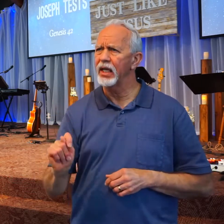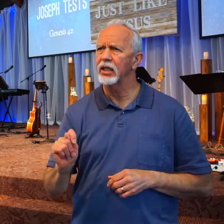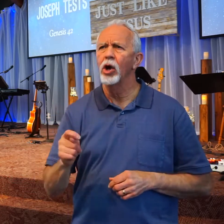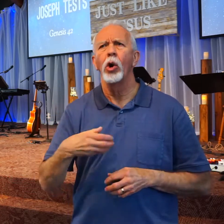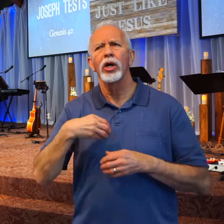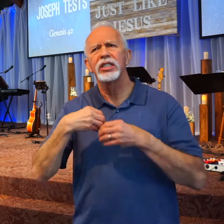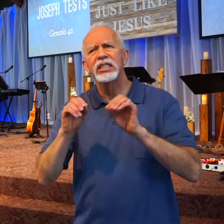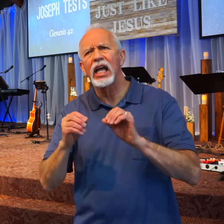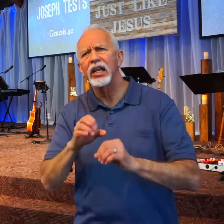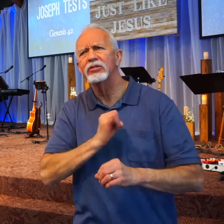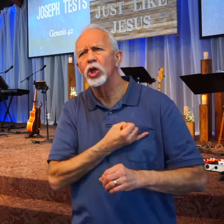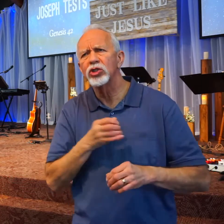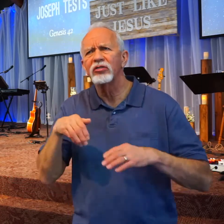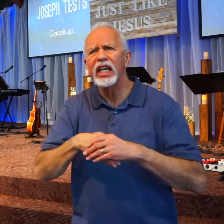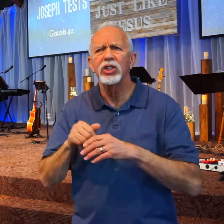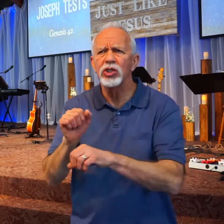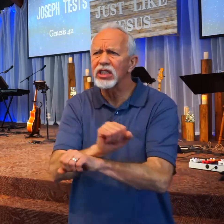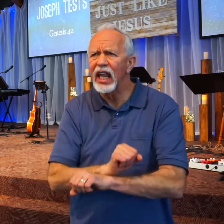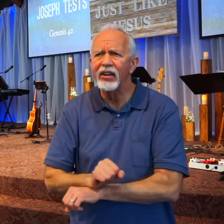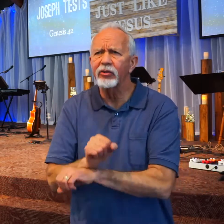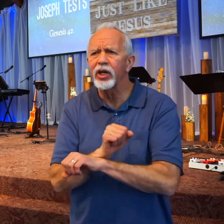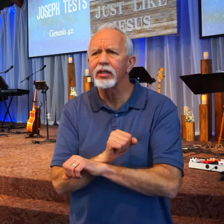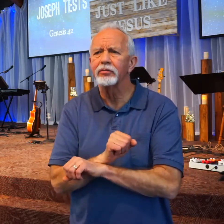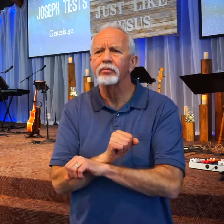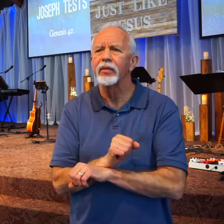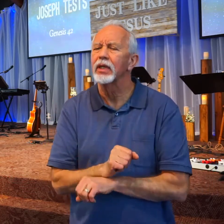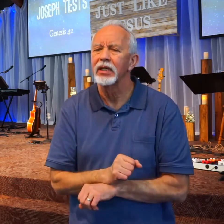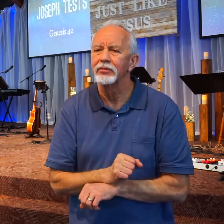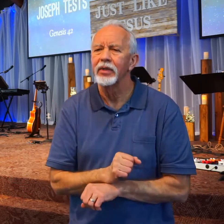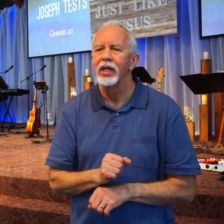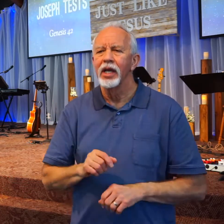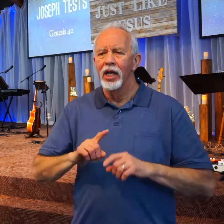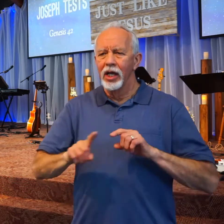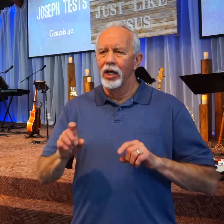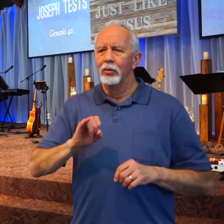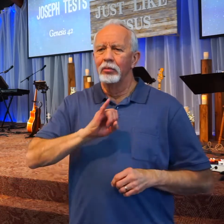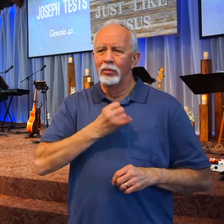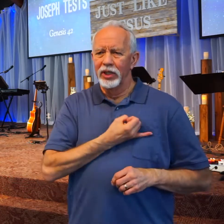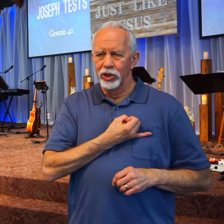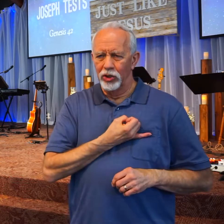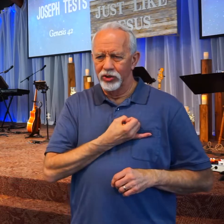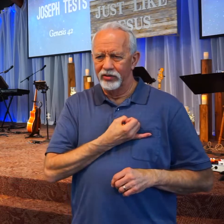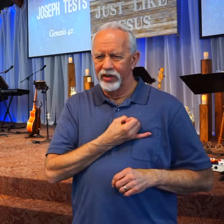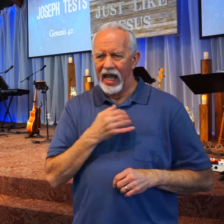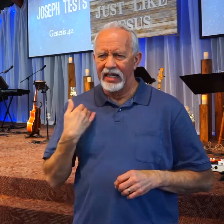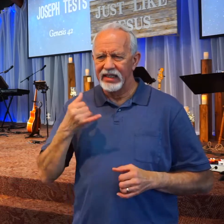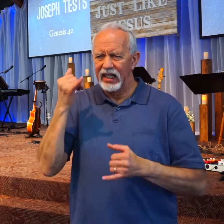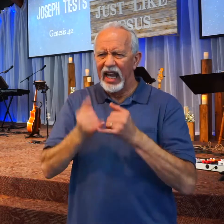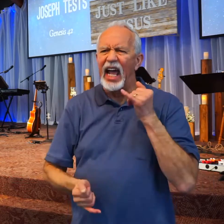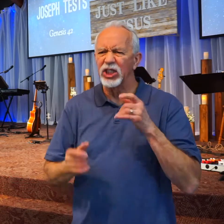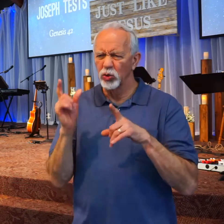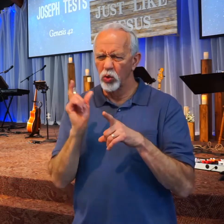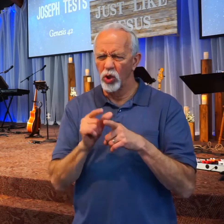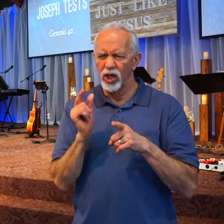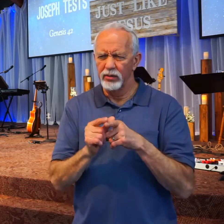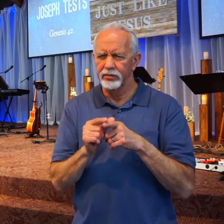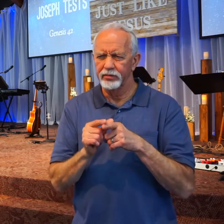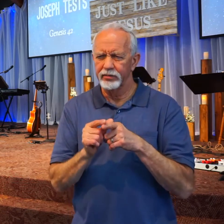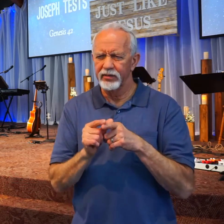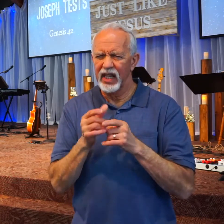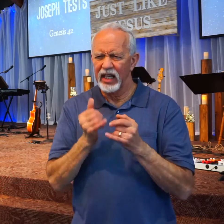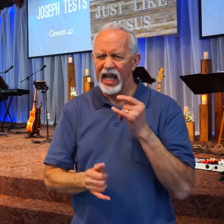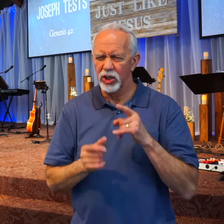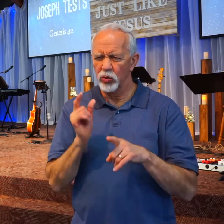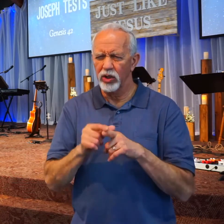him into slavery. He's just gone. And so, old Joseph, he gets the last word on the matter. The last